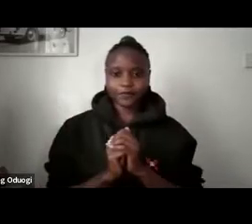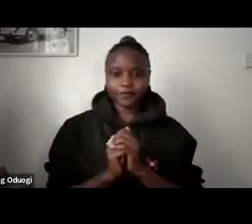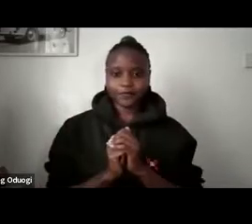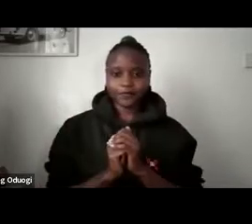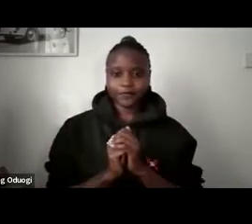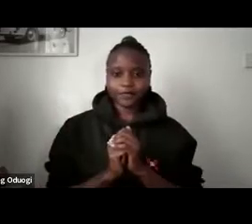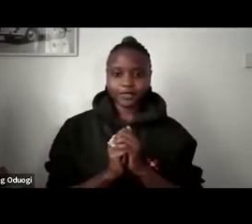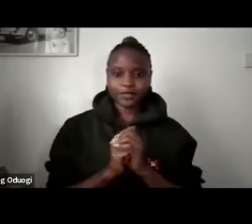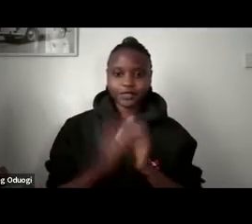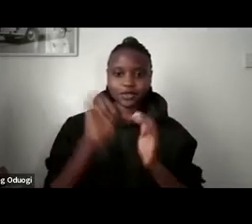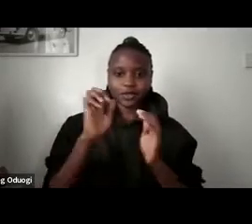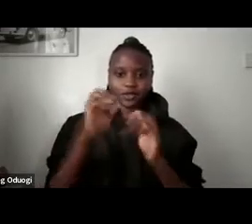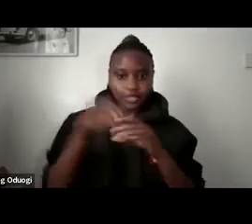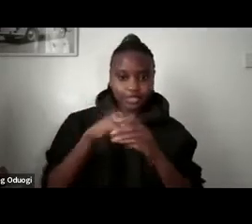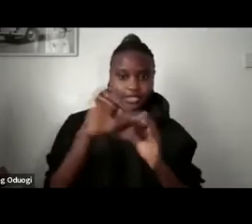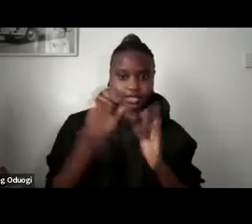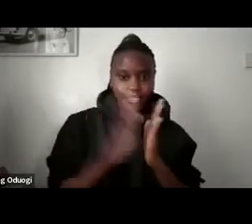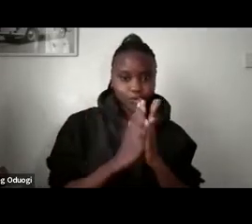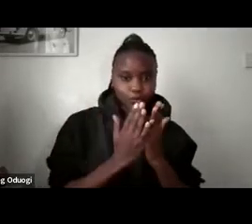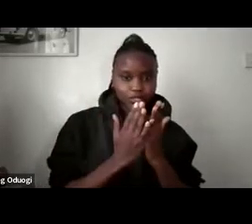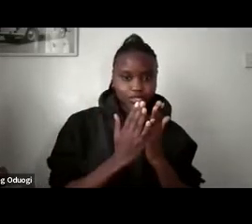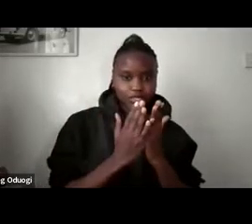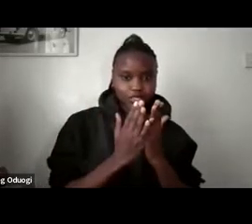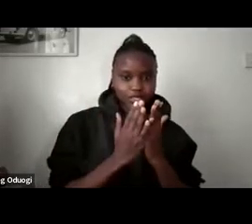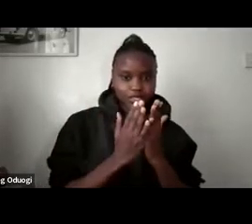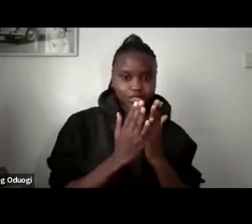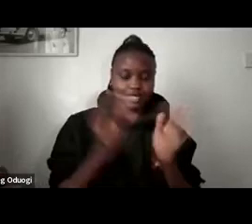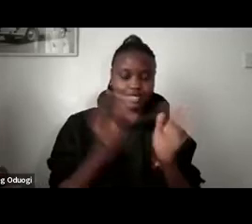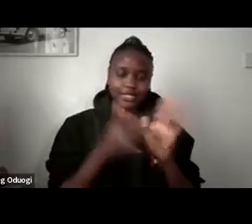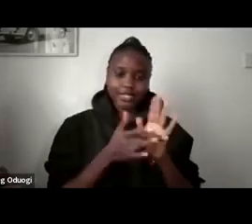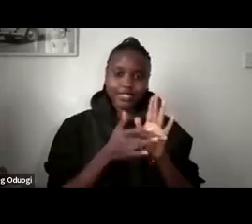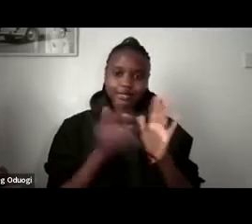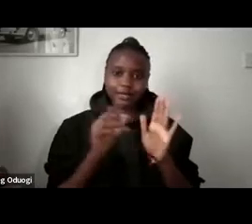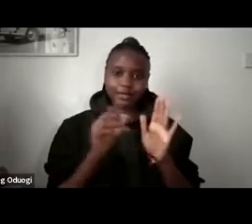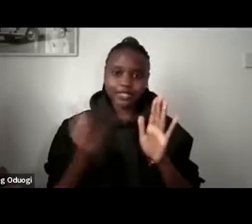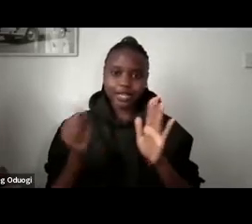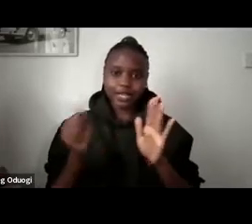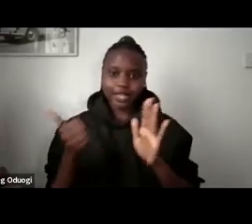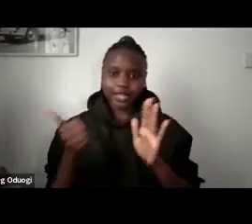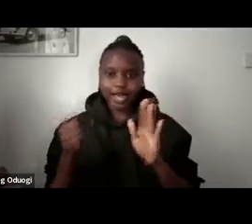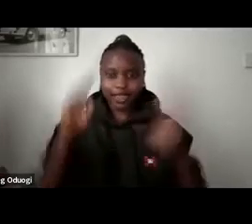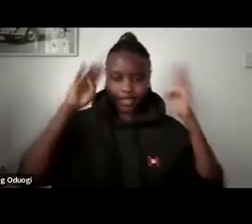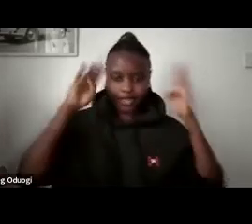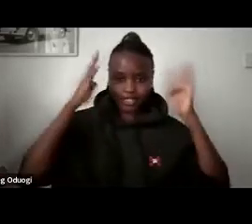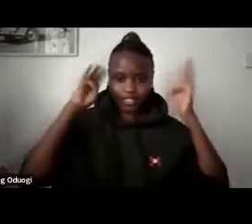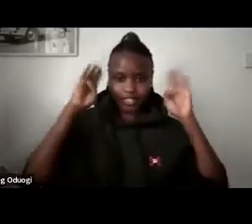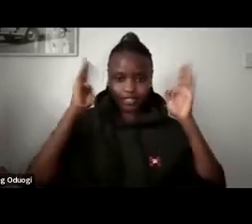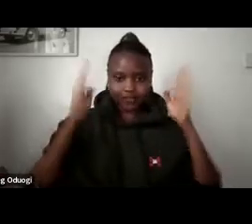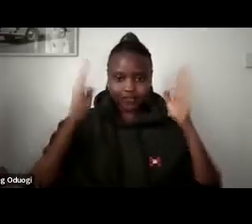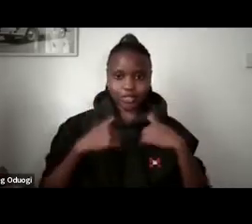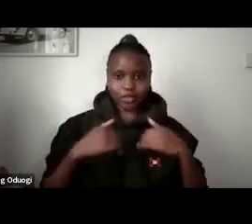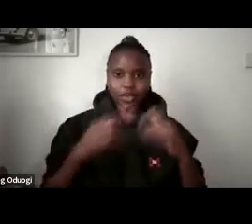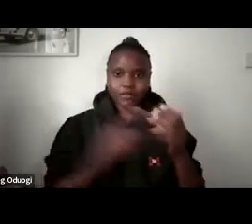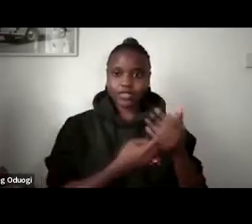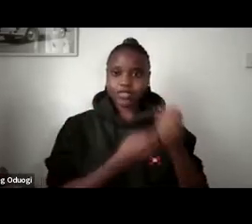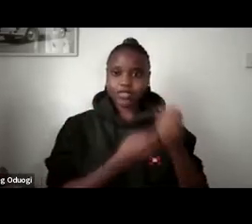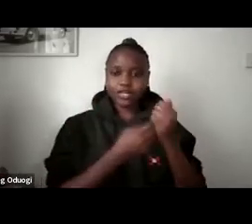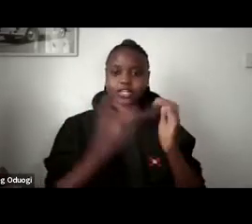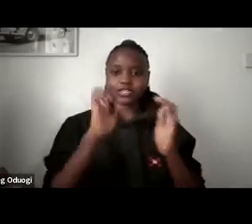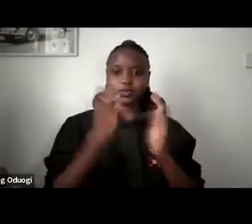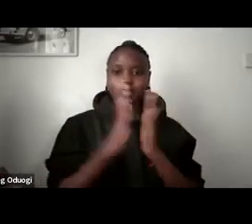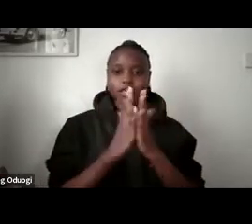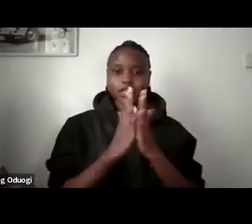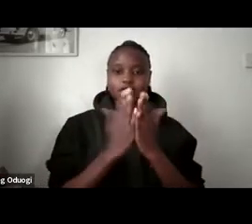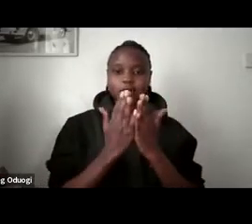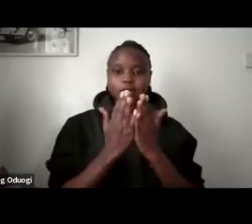ebooks. And this tablet and all the other initiatives that we have with this partnership with Ikitabu are a